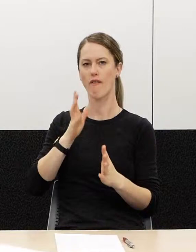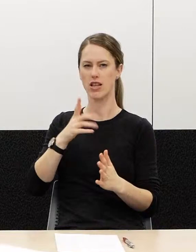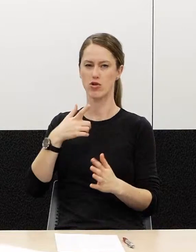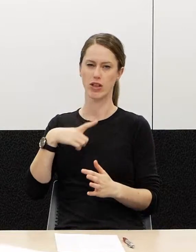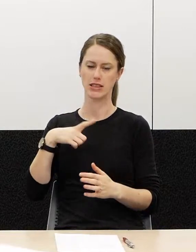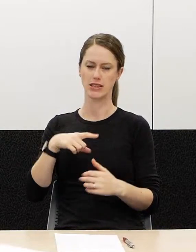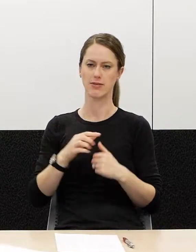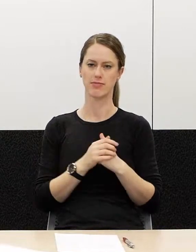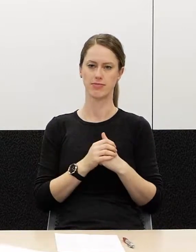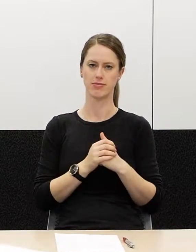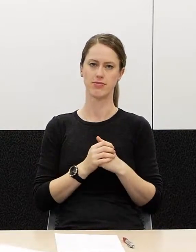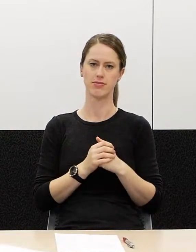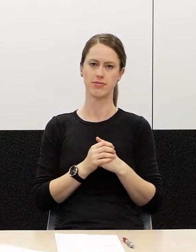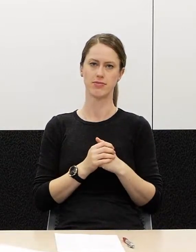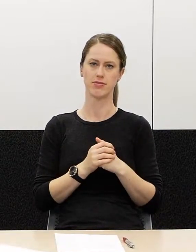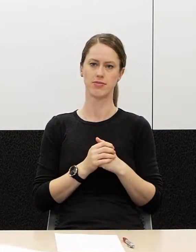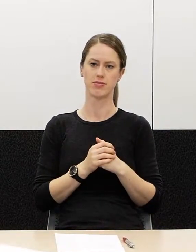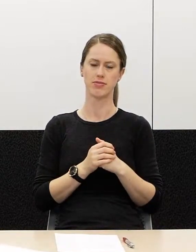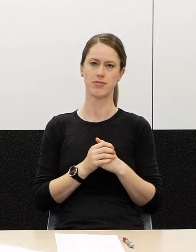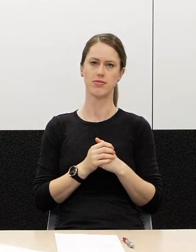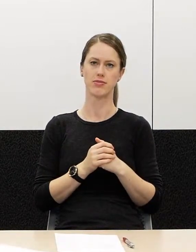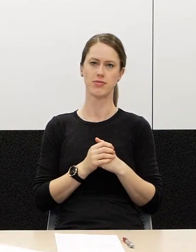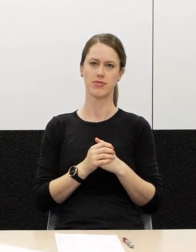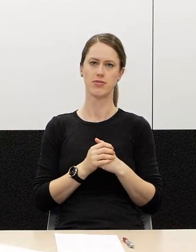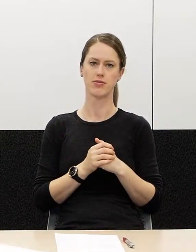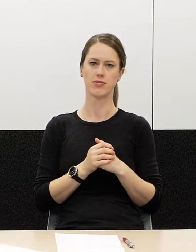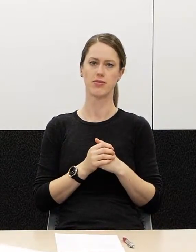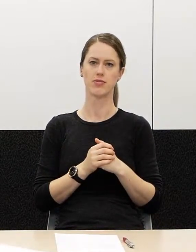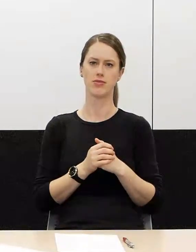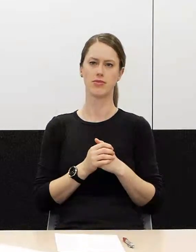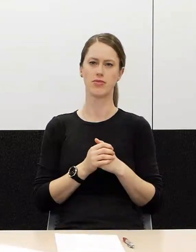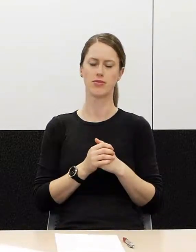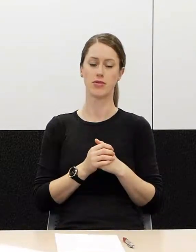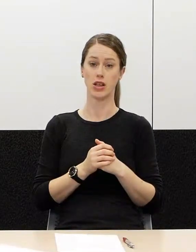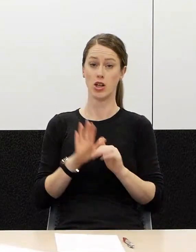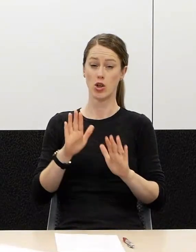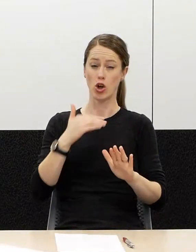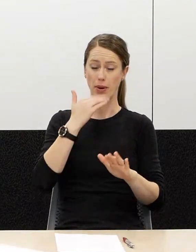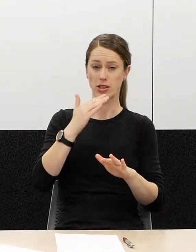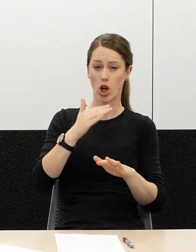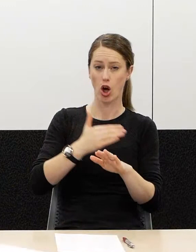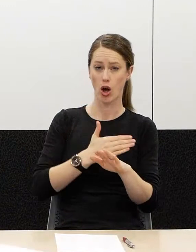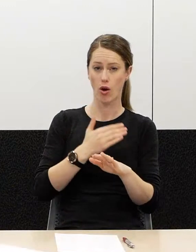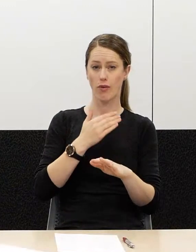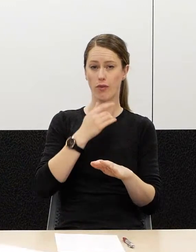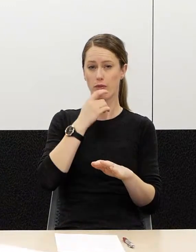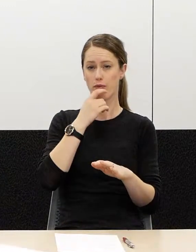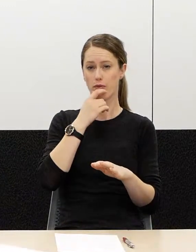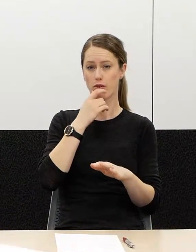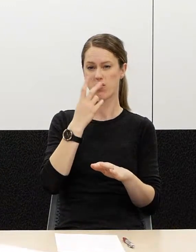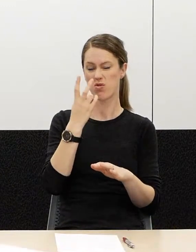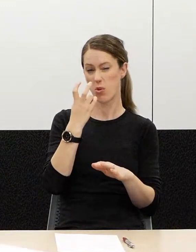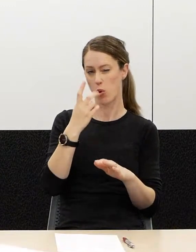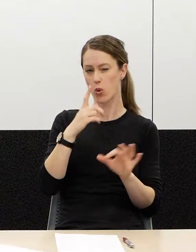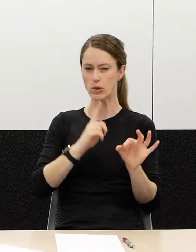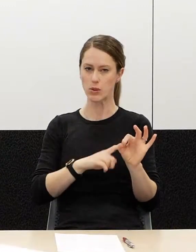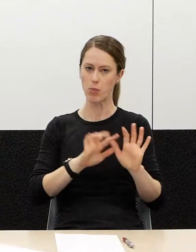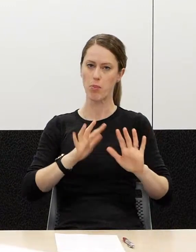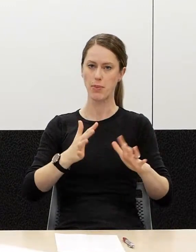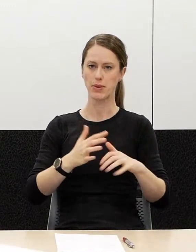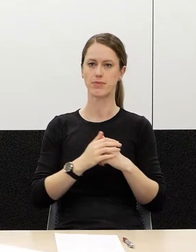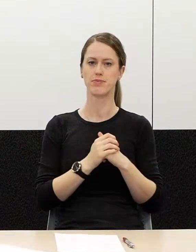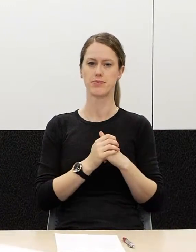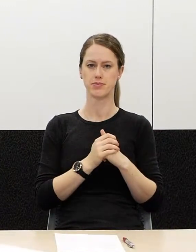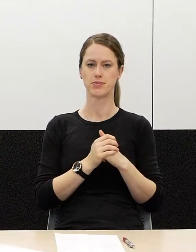really. Absolutely. So we don't have much longer to go, but we've got time for just a few more questions, I